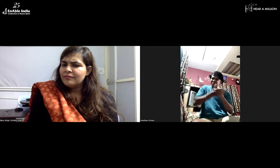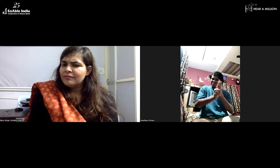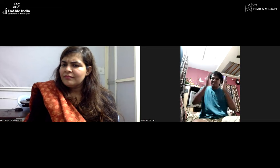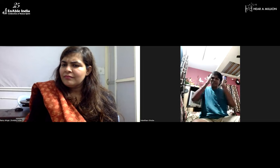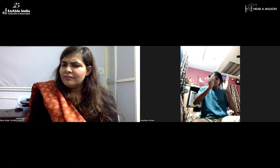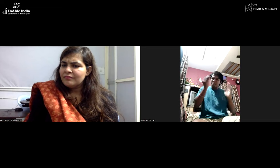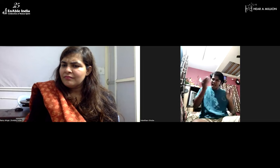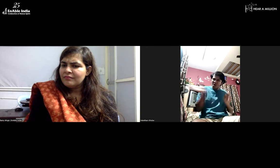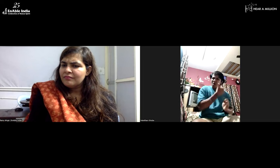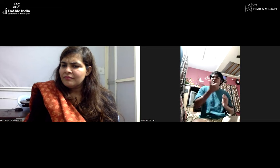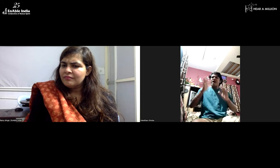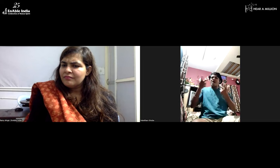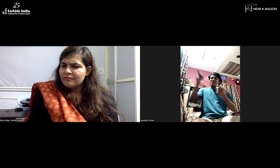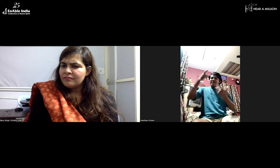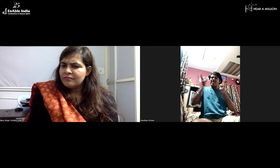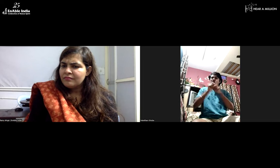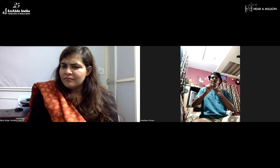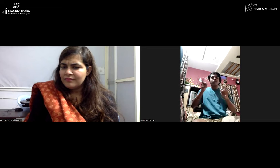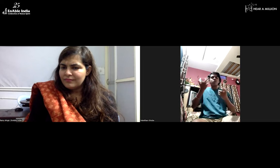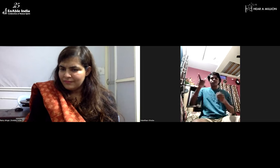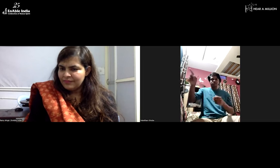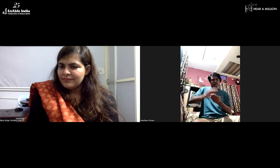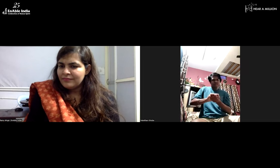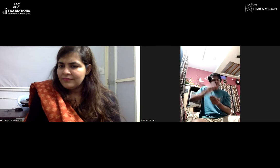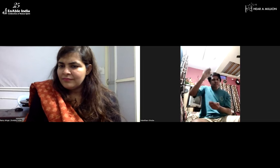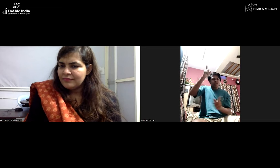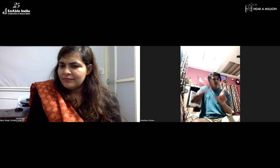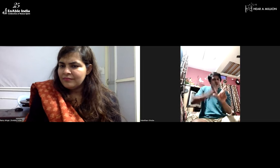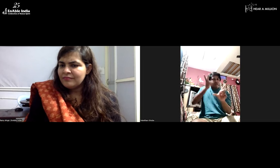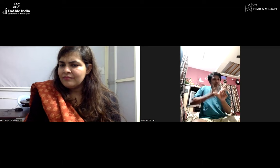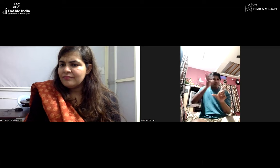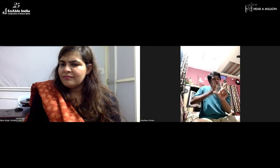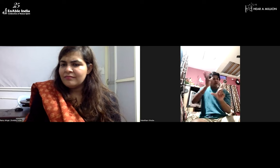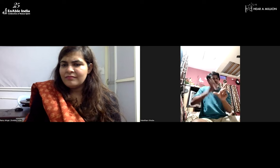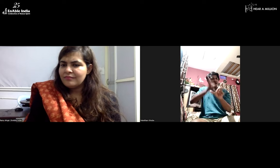Okay. One second.